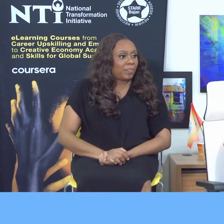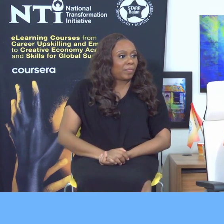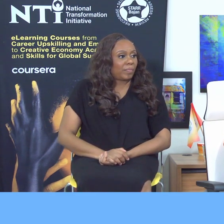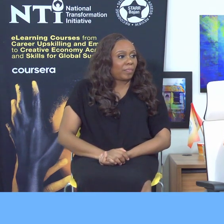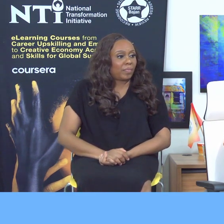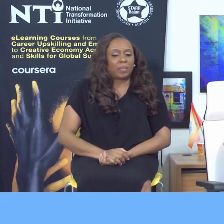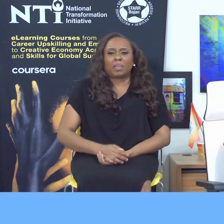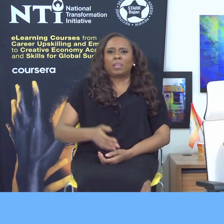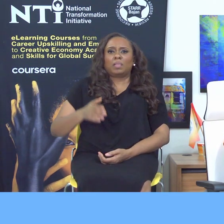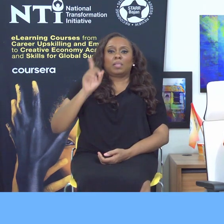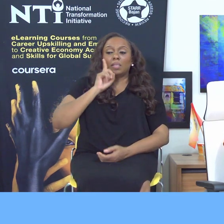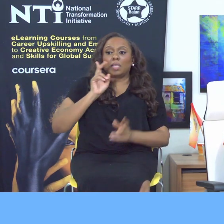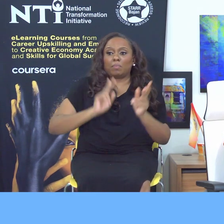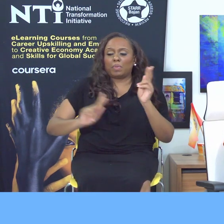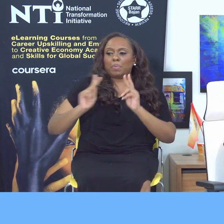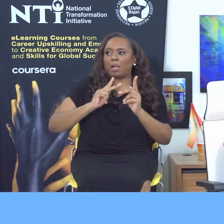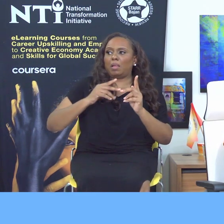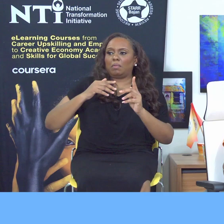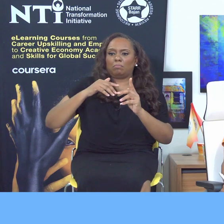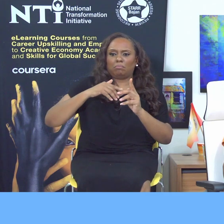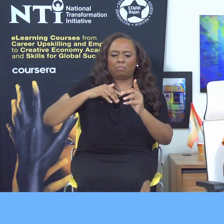that environment. You know.